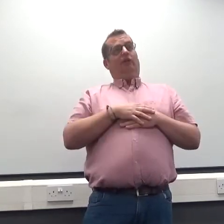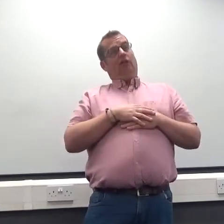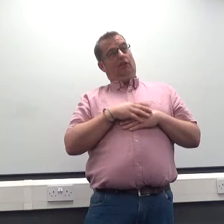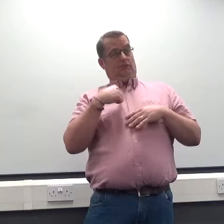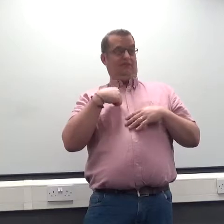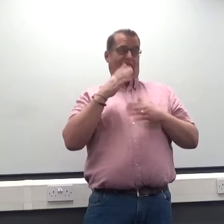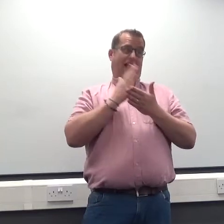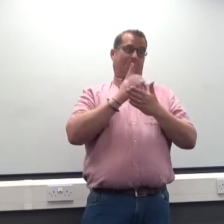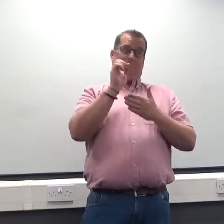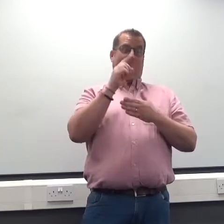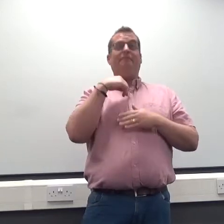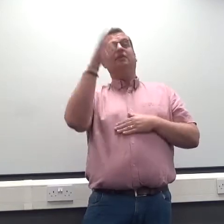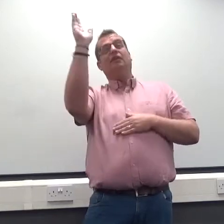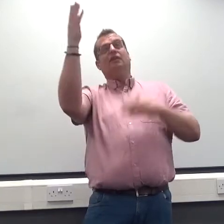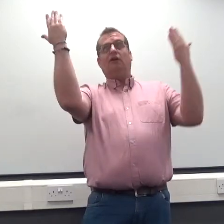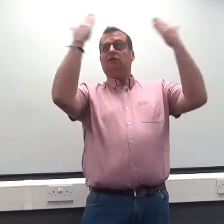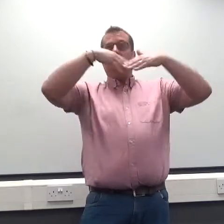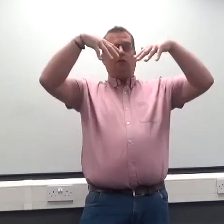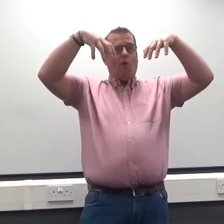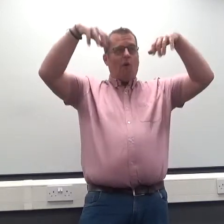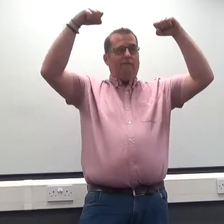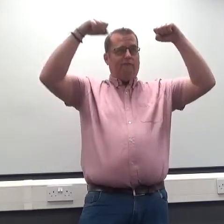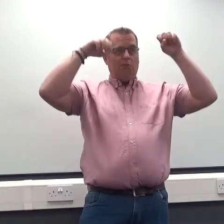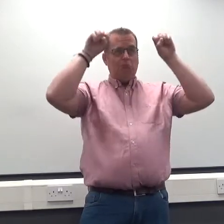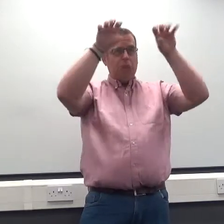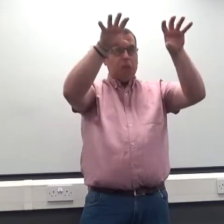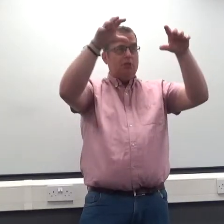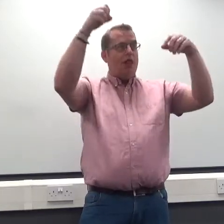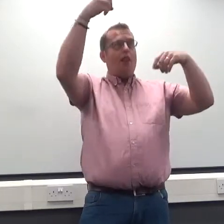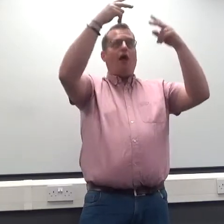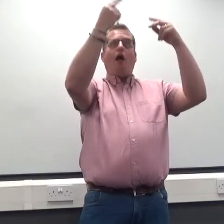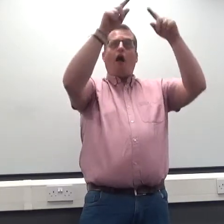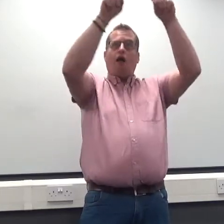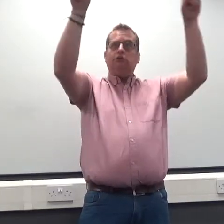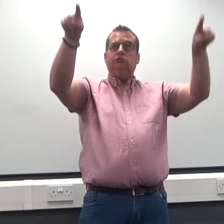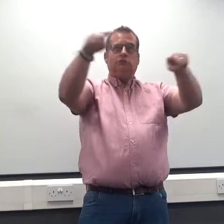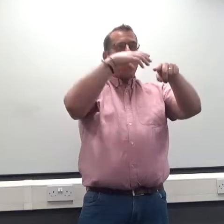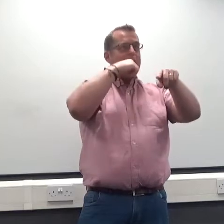but they didn't have an interpreter booked, which meant that when they turned off all of the lights,